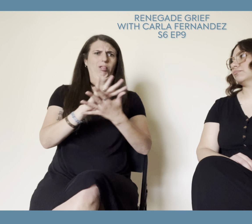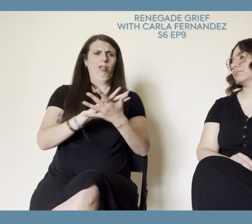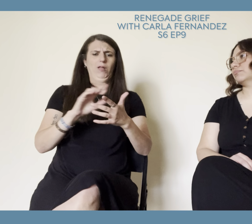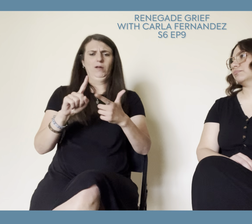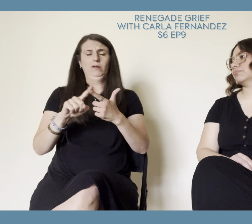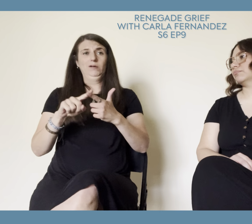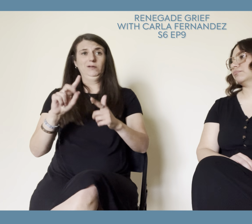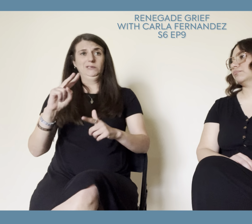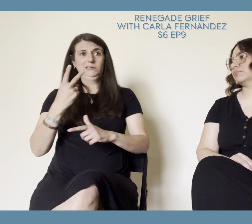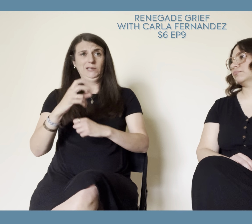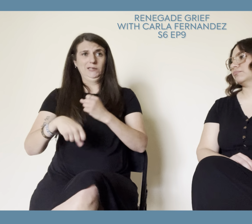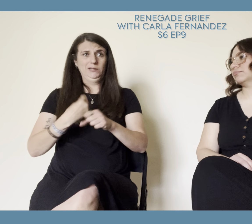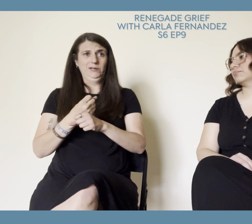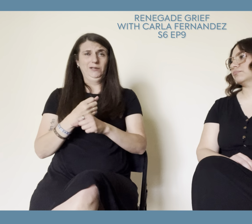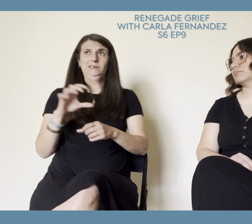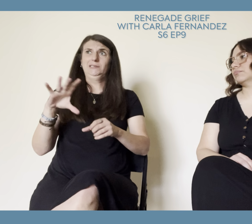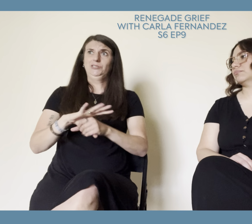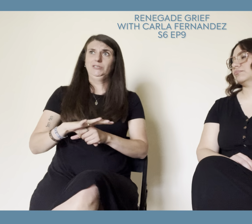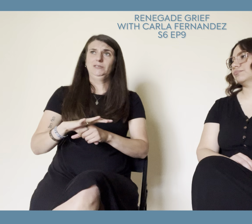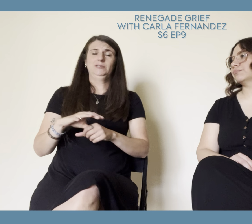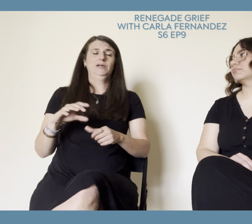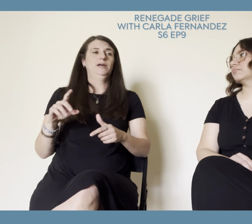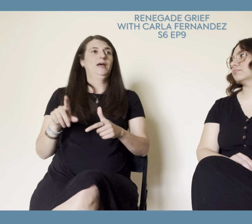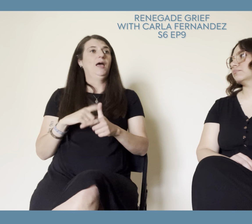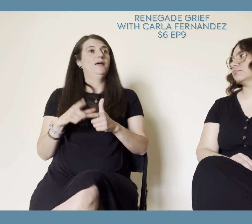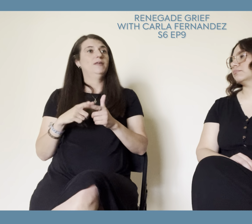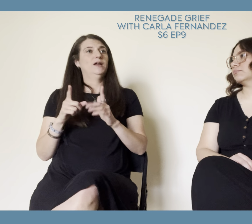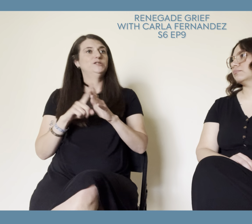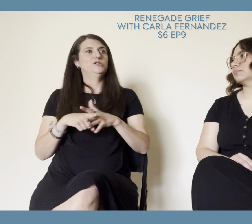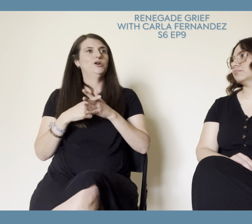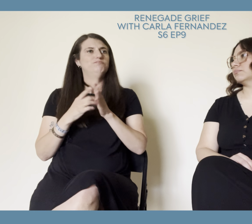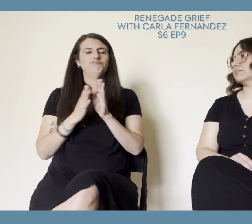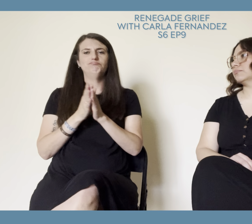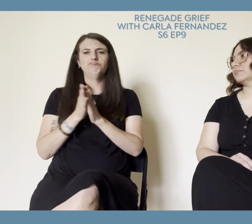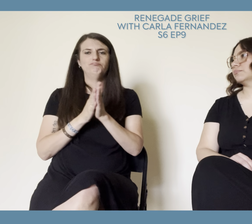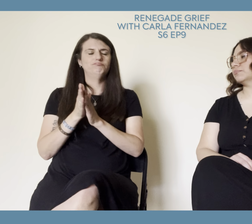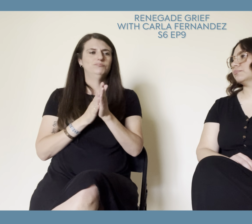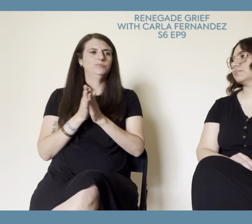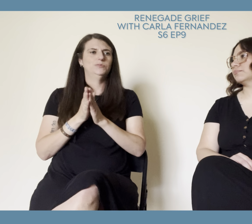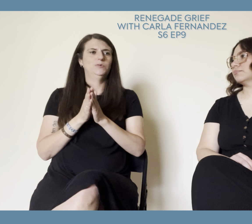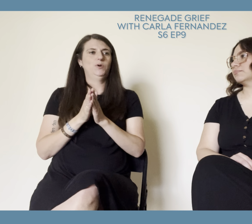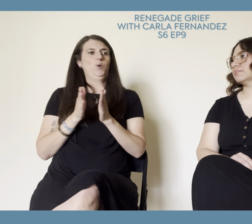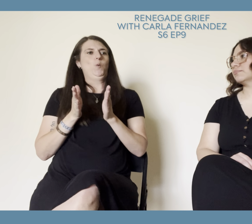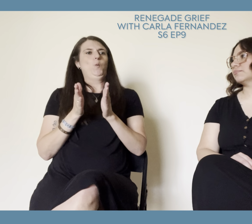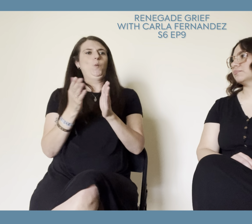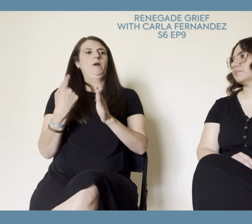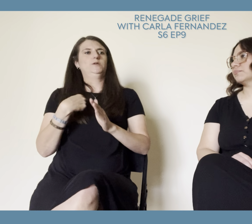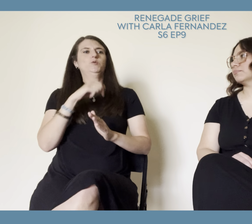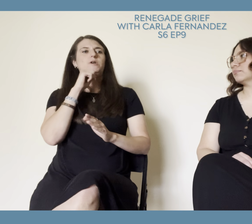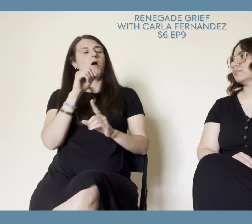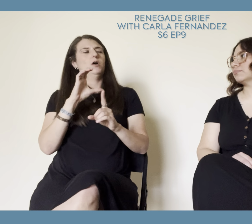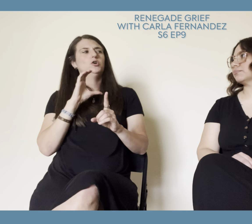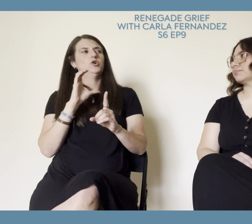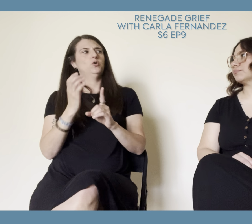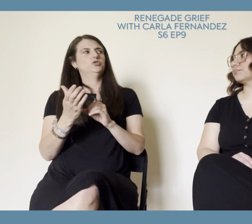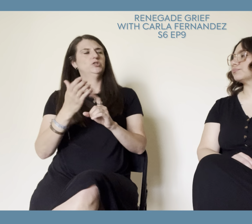shit. And then I started to get kind of fired up about the ways in which we're not culturally set up